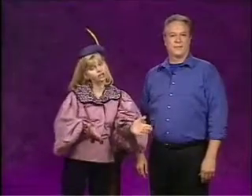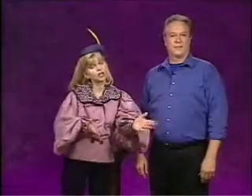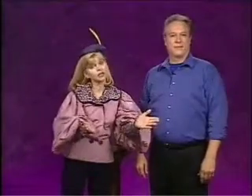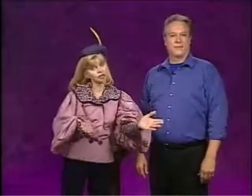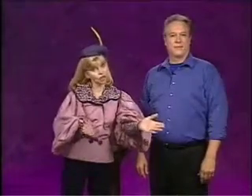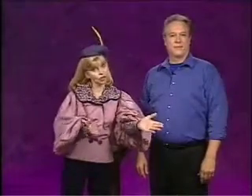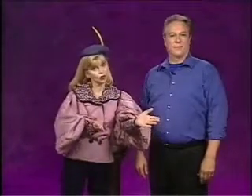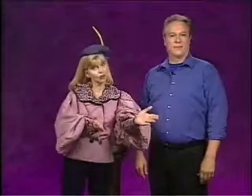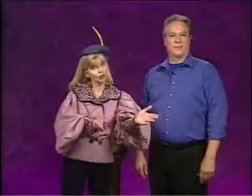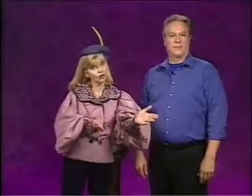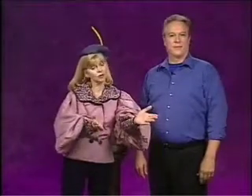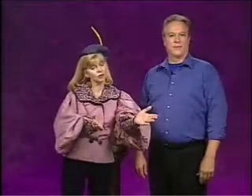half-heartedly encouraging,